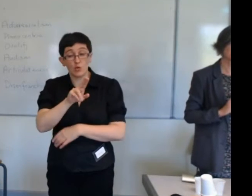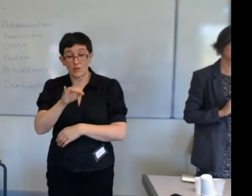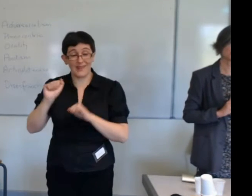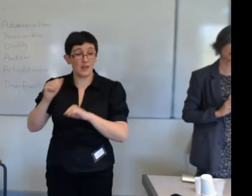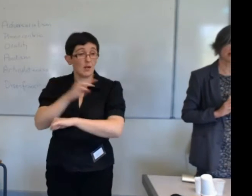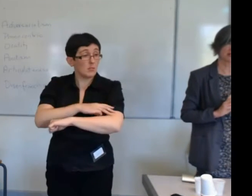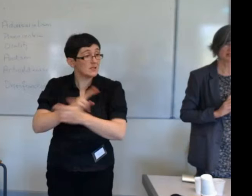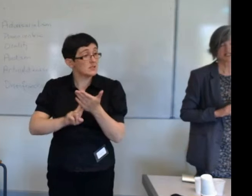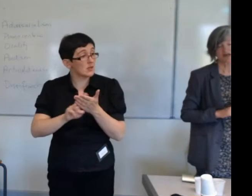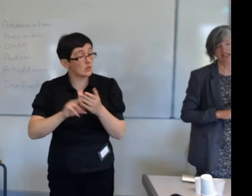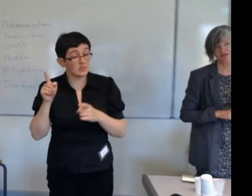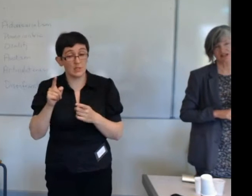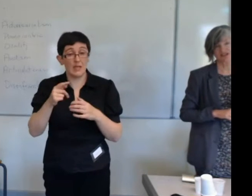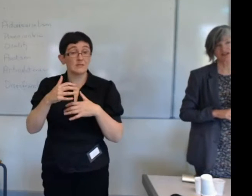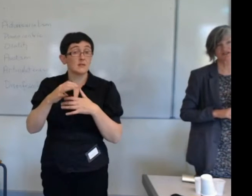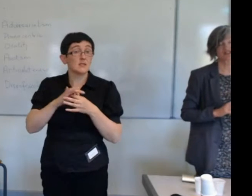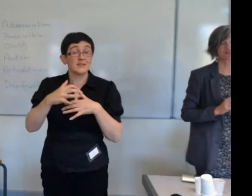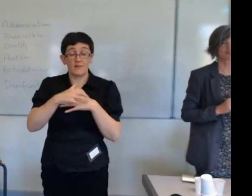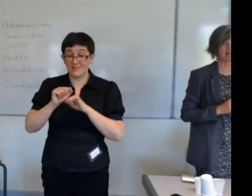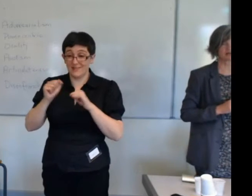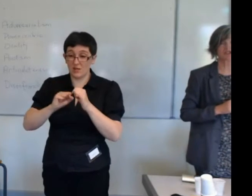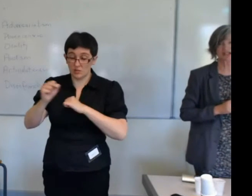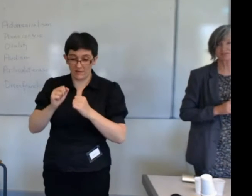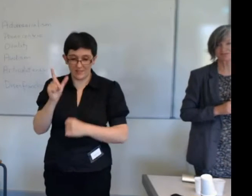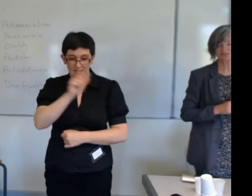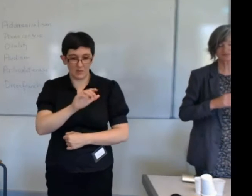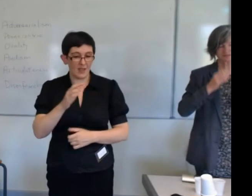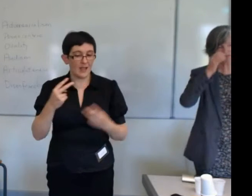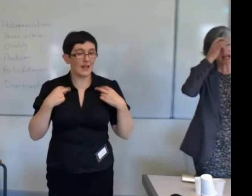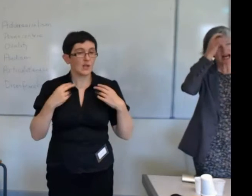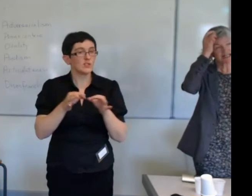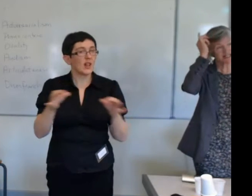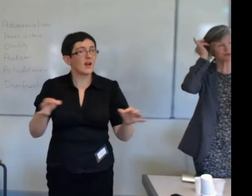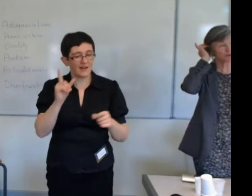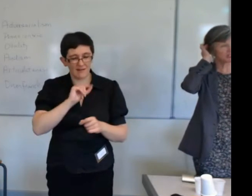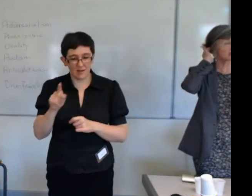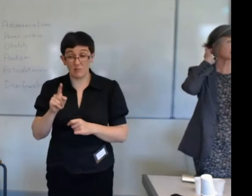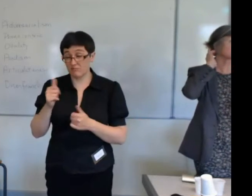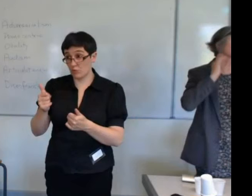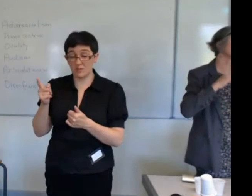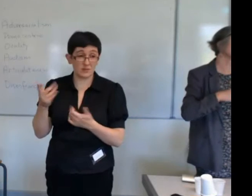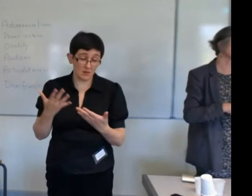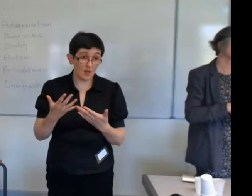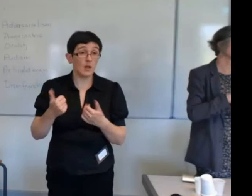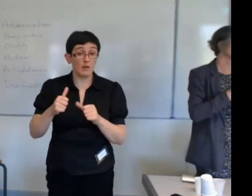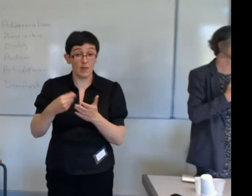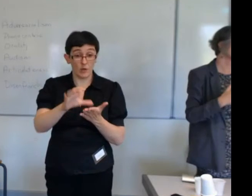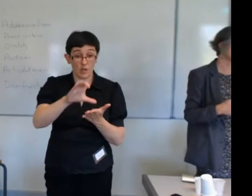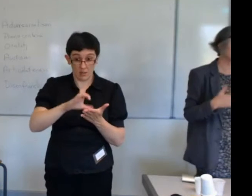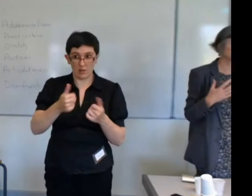and domestic violence services. It's called Language Line. And it's been brilliant. Like, once we got the funding, it has been